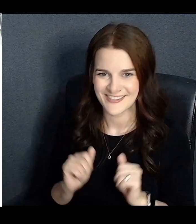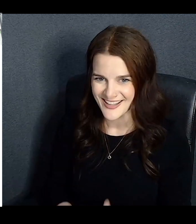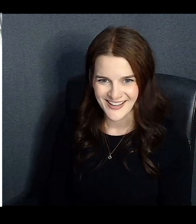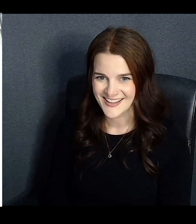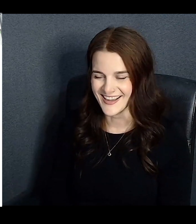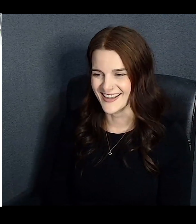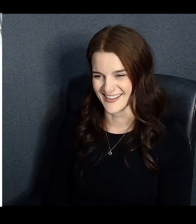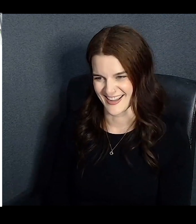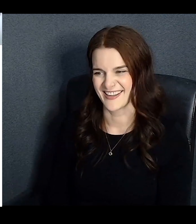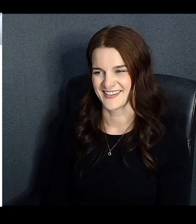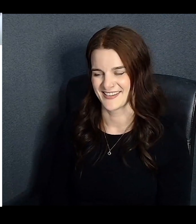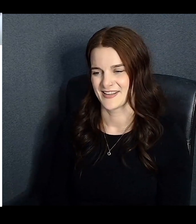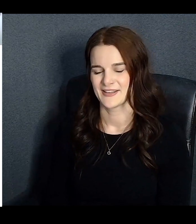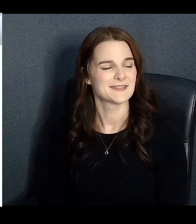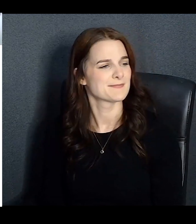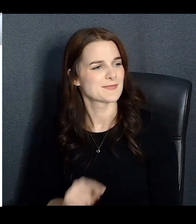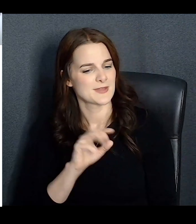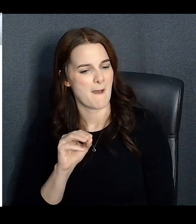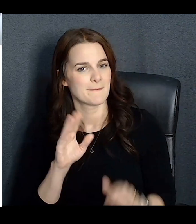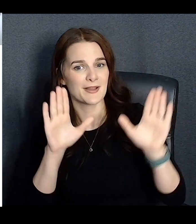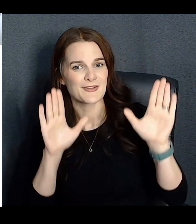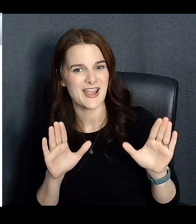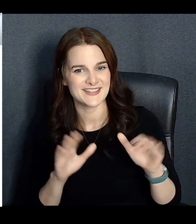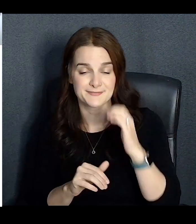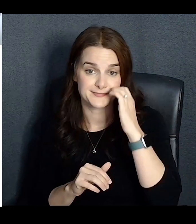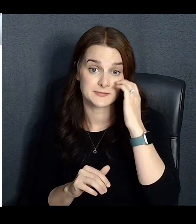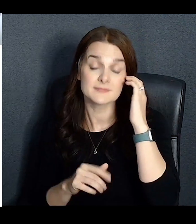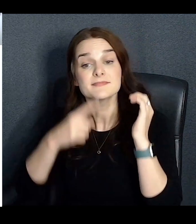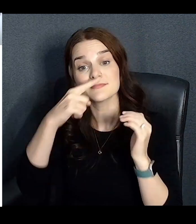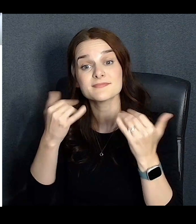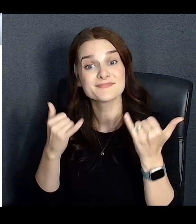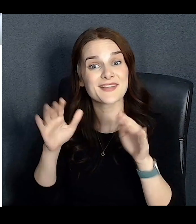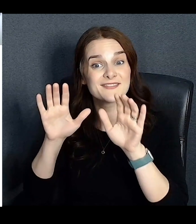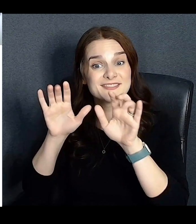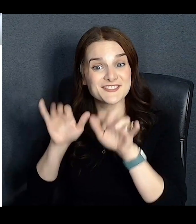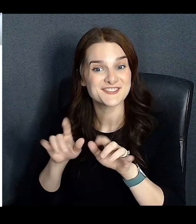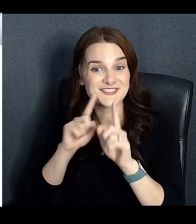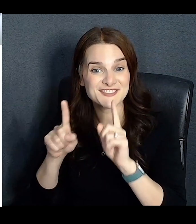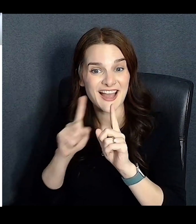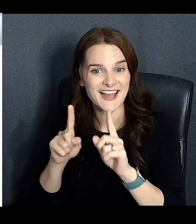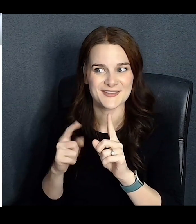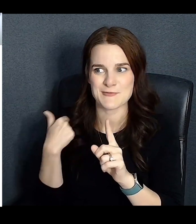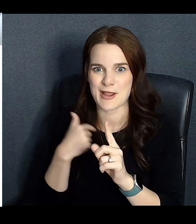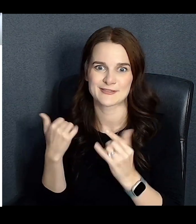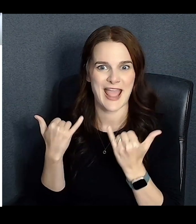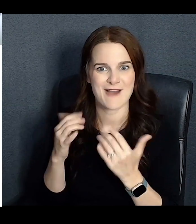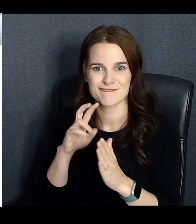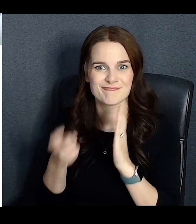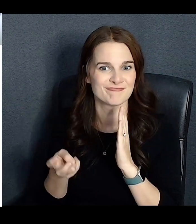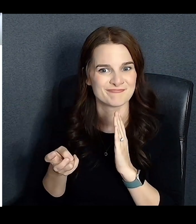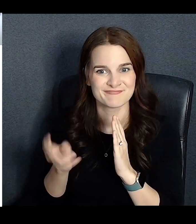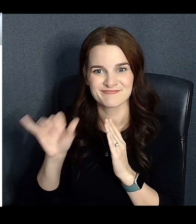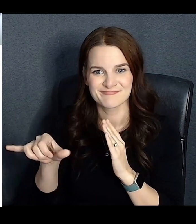magical. Sound Great. recognition, nice. So we would also love to know in the chat now that we're like in the chat typing